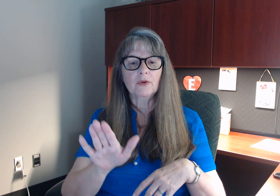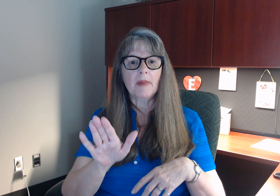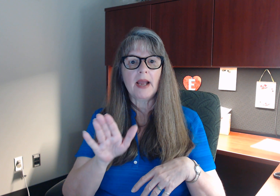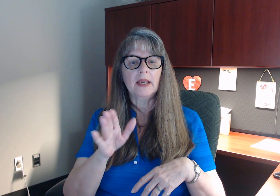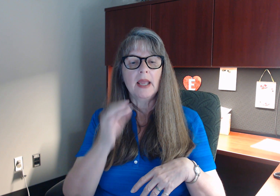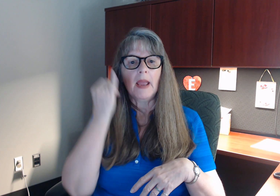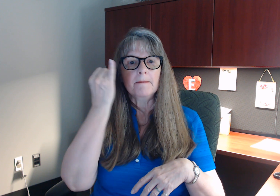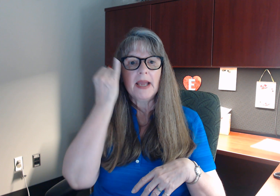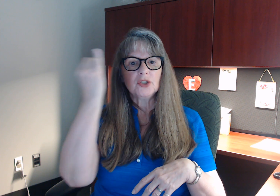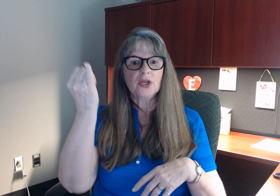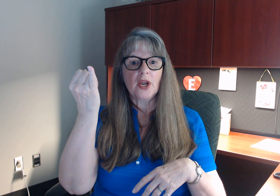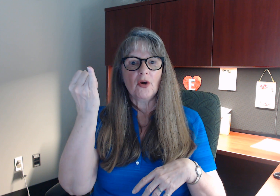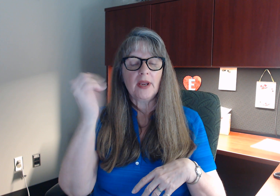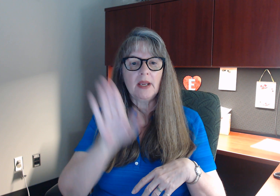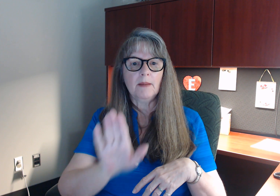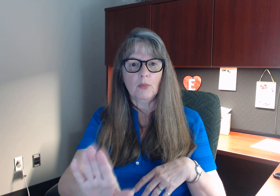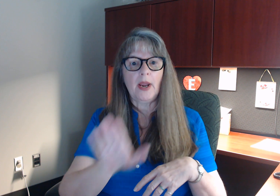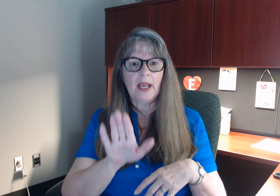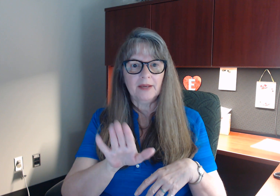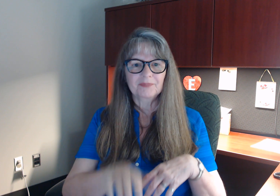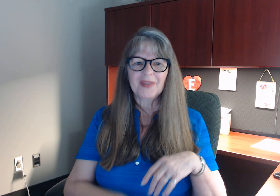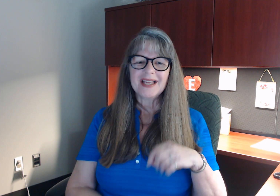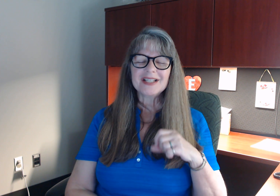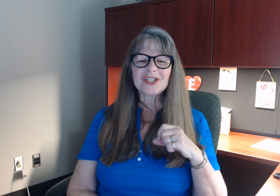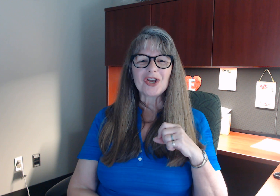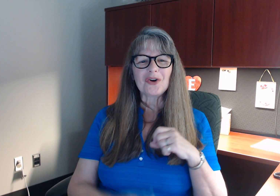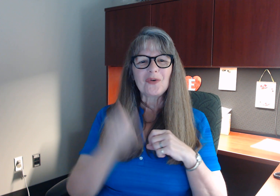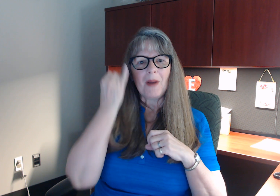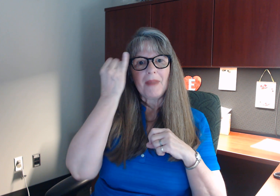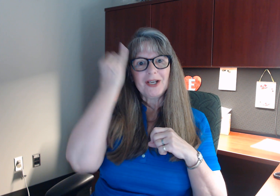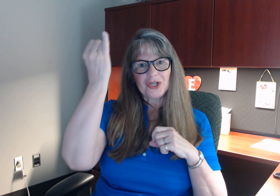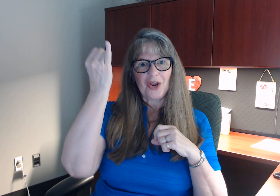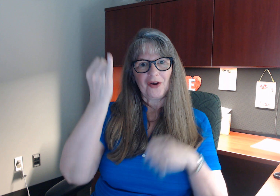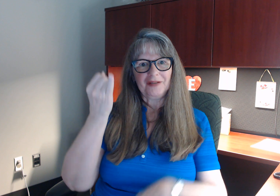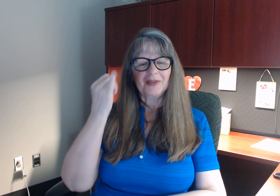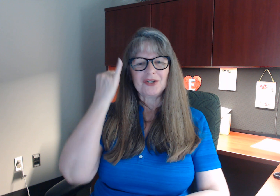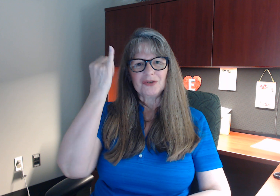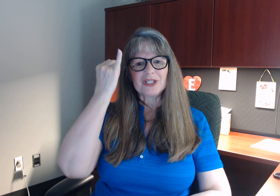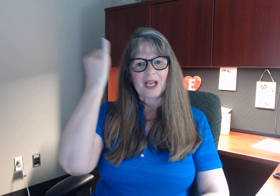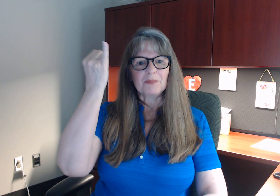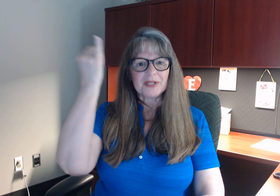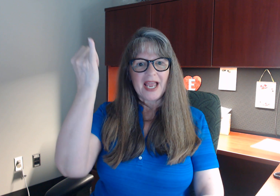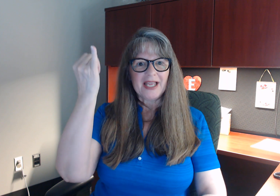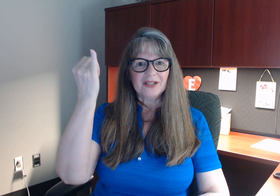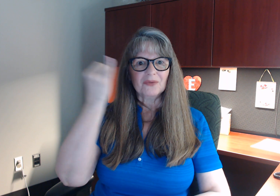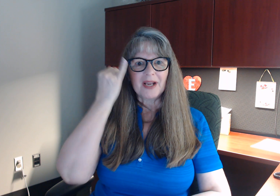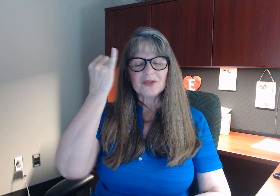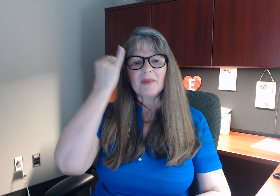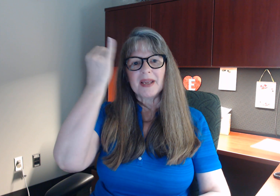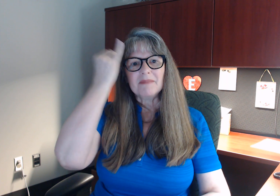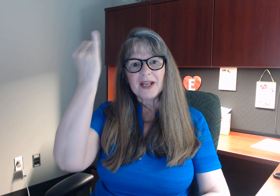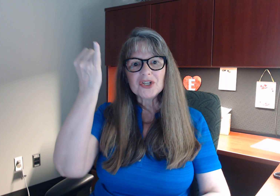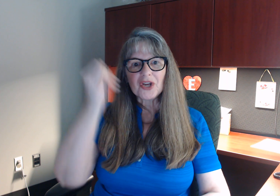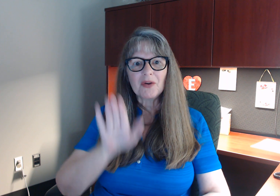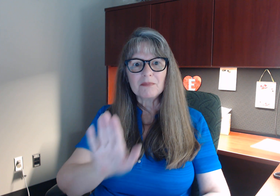my imaginary brake. So imaginary, because it's like a pretend, right? So my imaginary